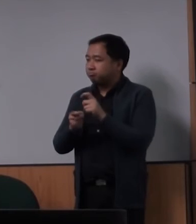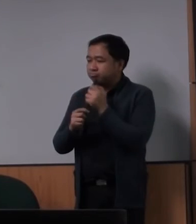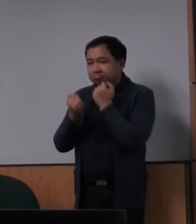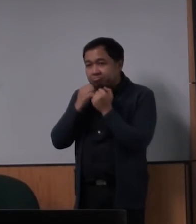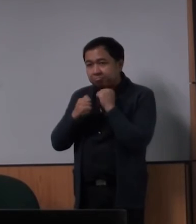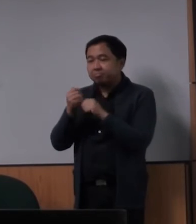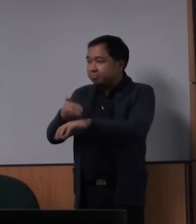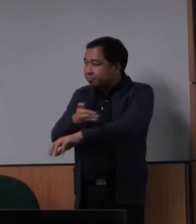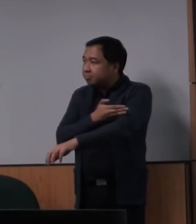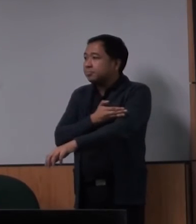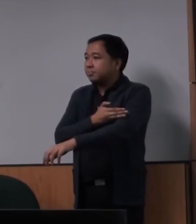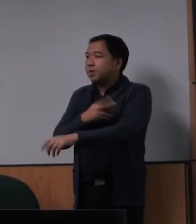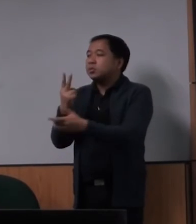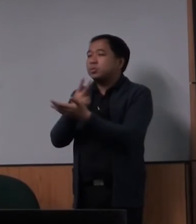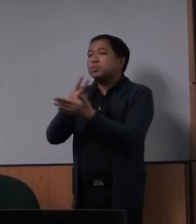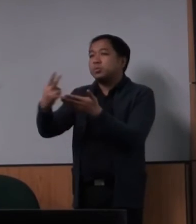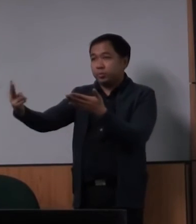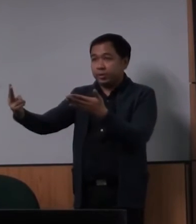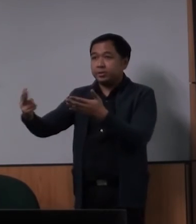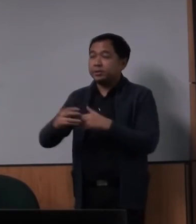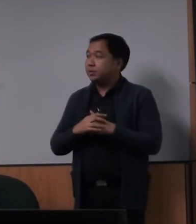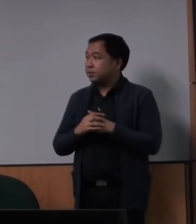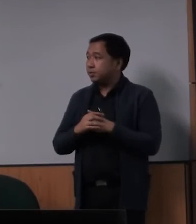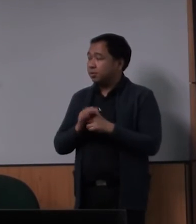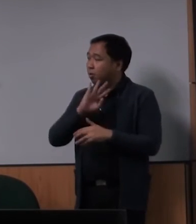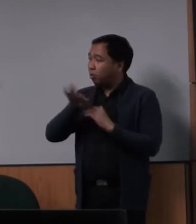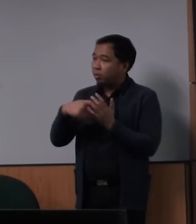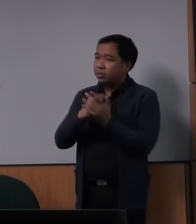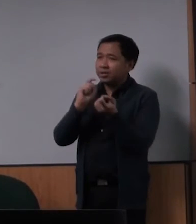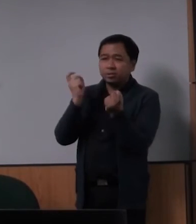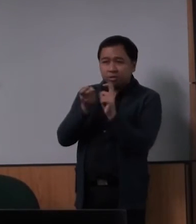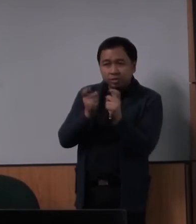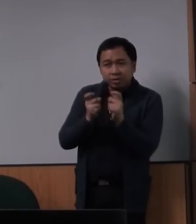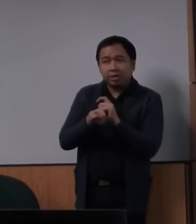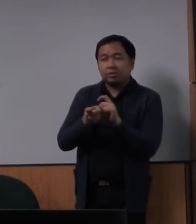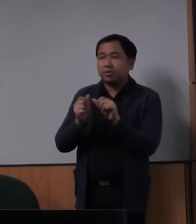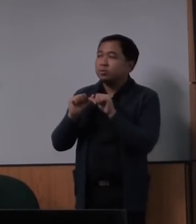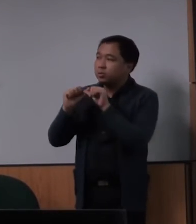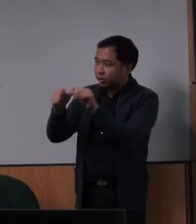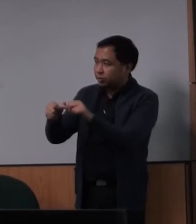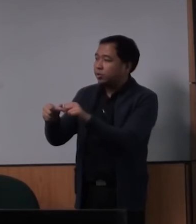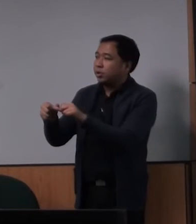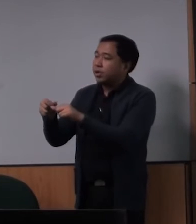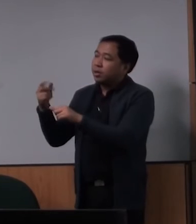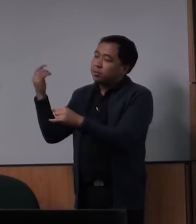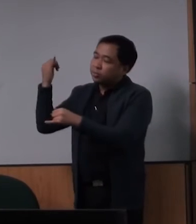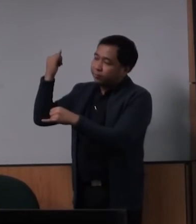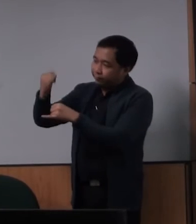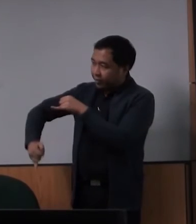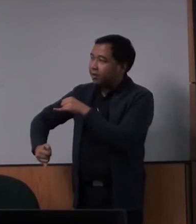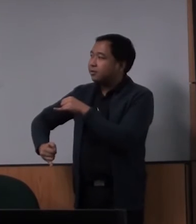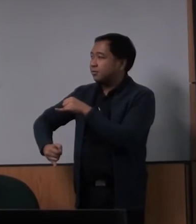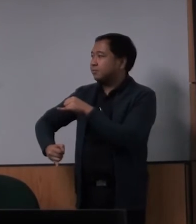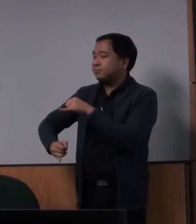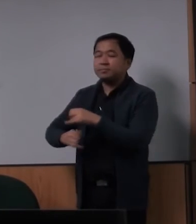So for 2 weeks, you do all the revision, then to finish yung final